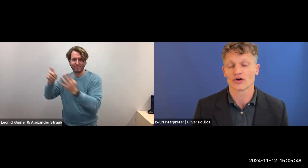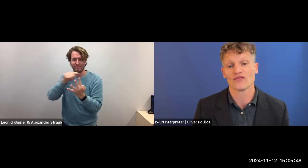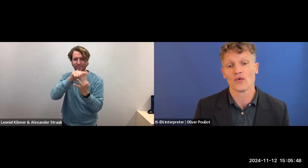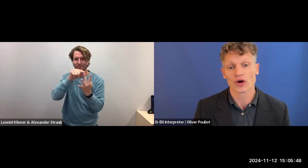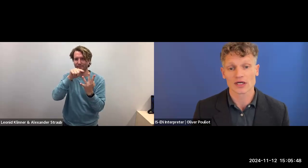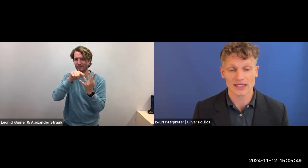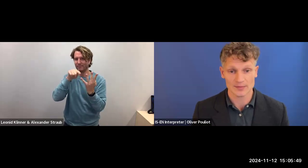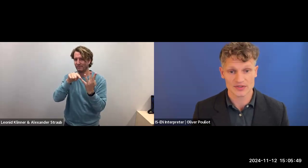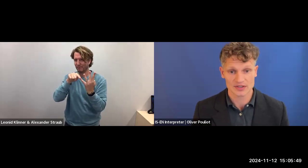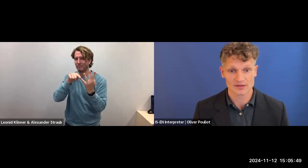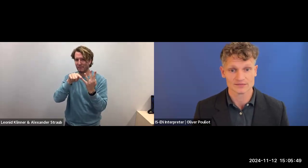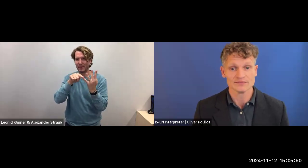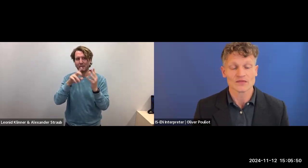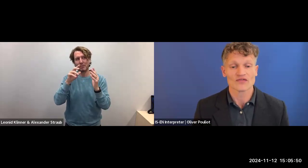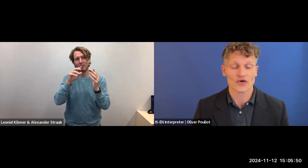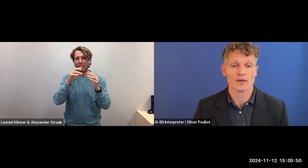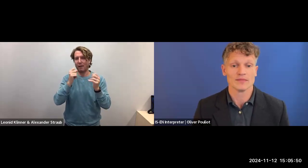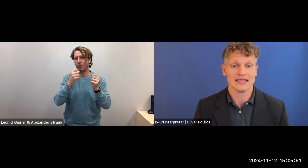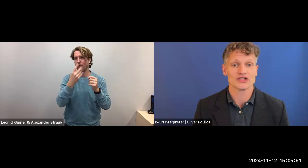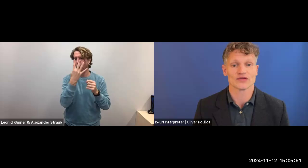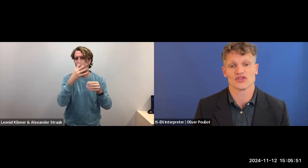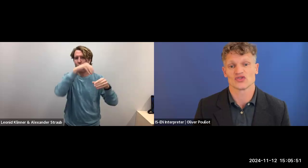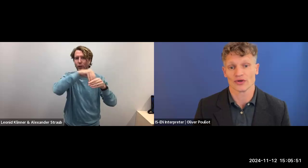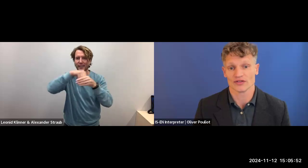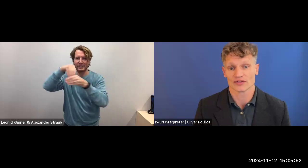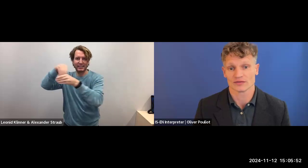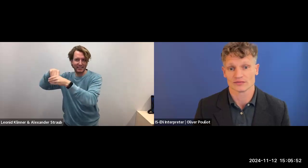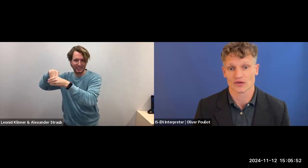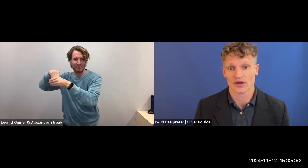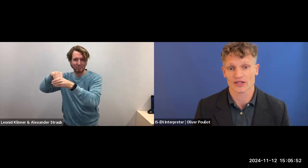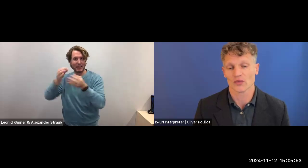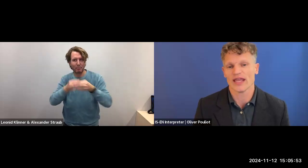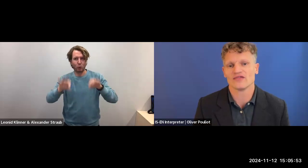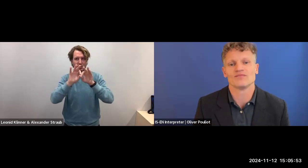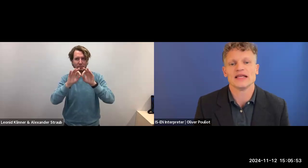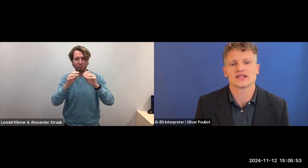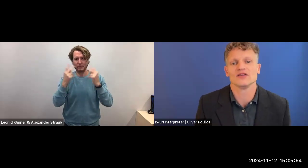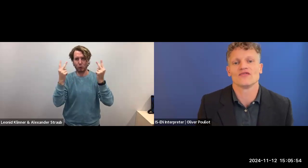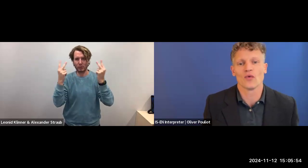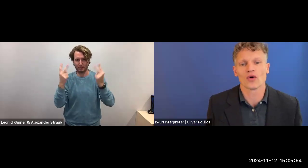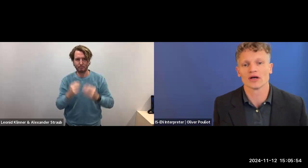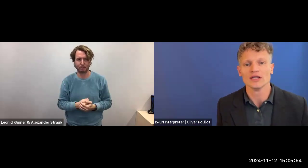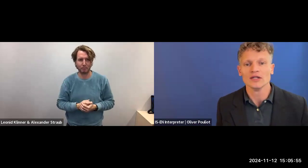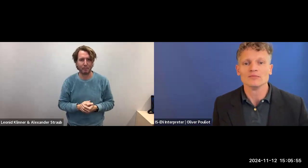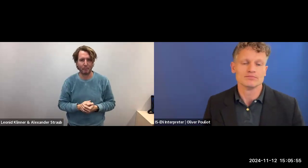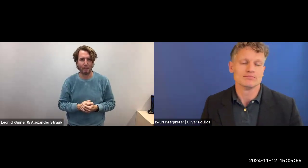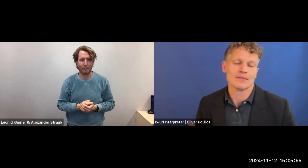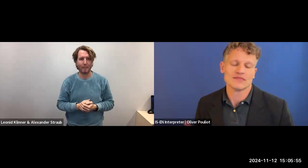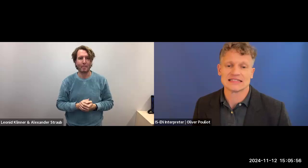And we took 4 clips from each of the stories. Okay, so we had basically